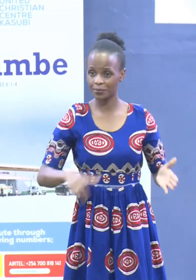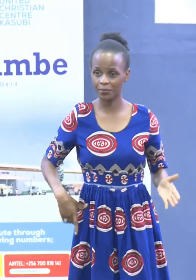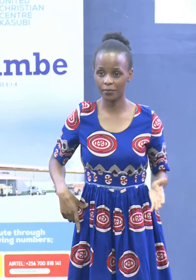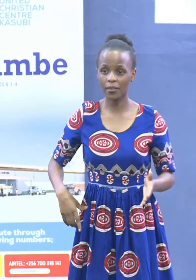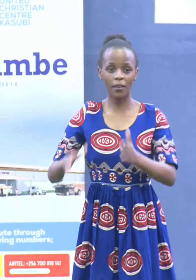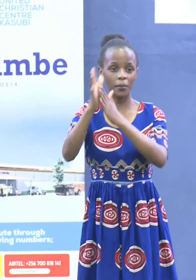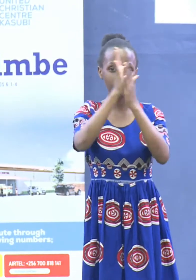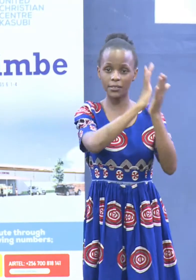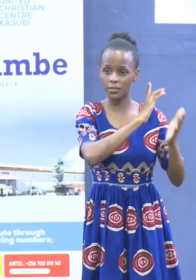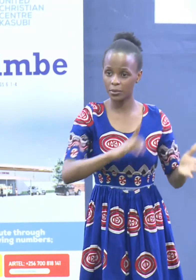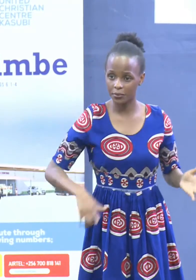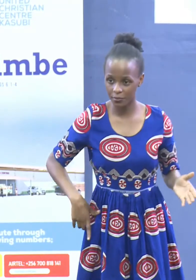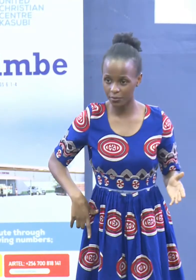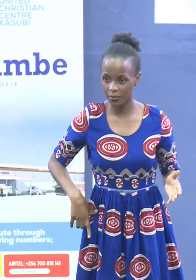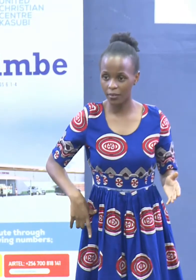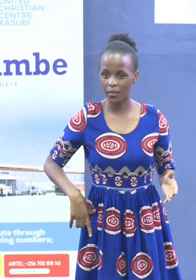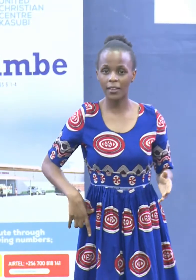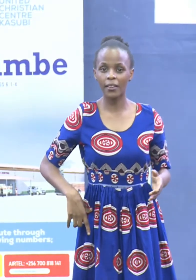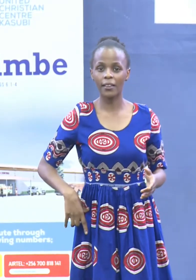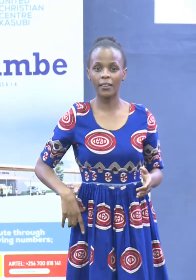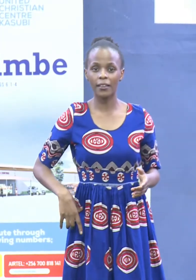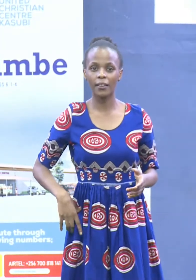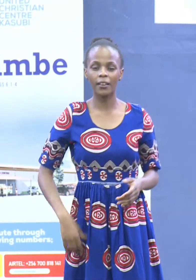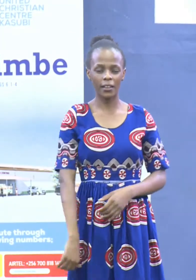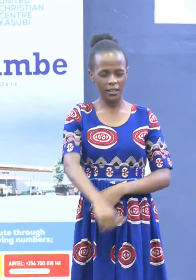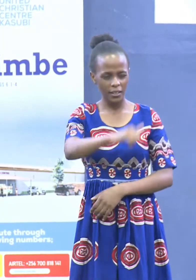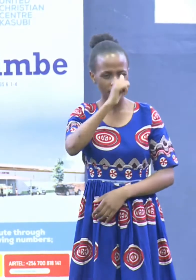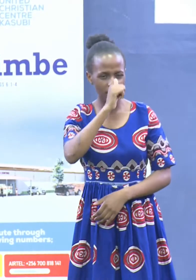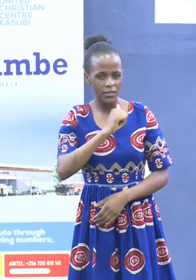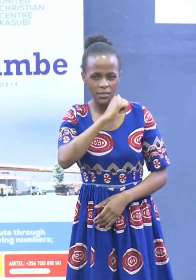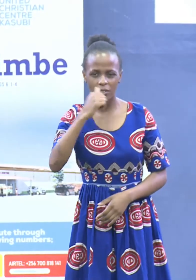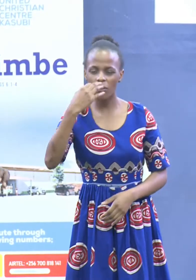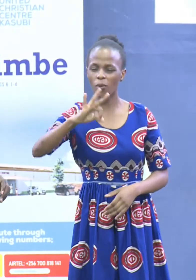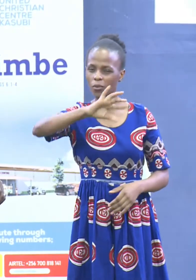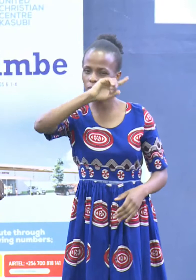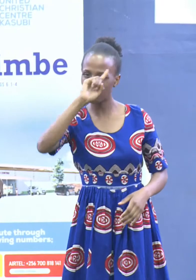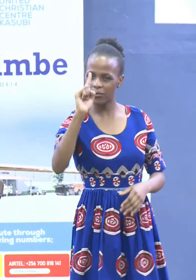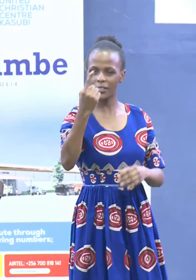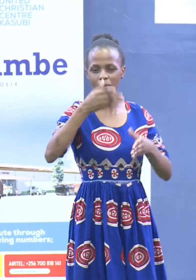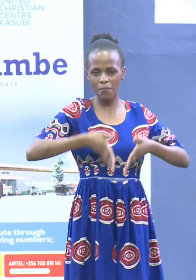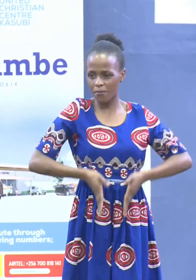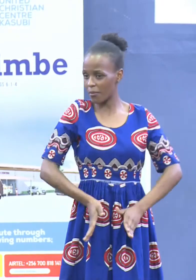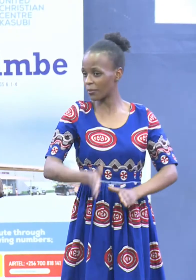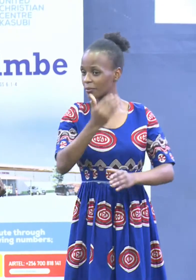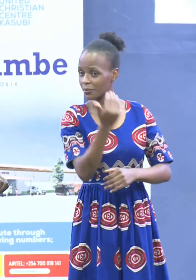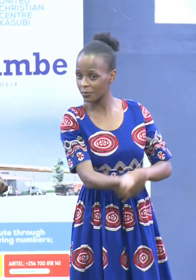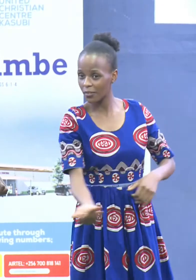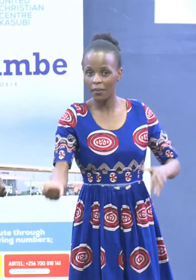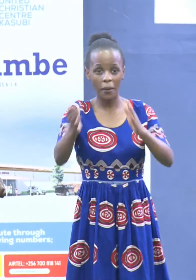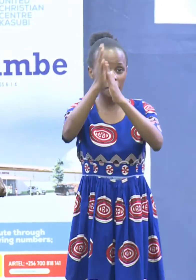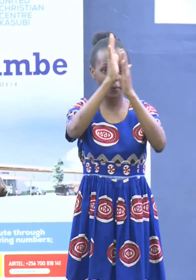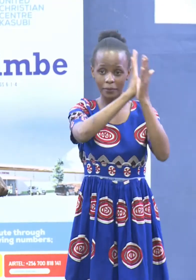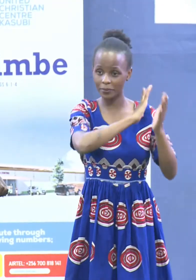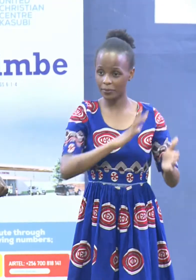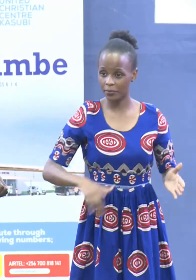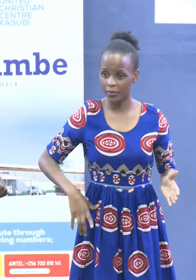Lord. Mukama yebazibwe. Praise the Lord. Kyama kyamwana omubereberye. It is a mystery of the firstborn. Mukama yebazibwe. Praise